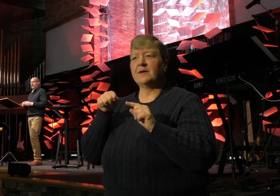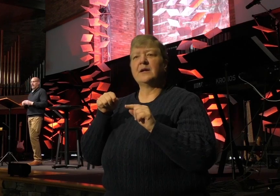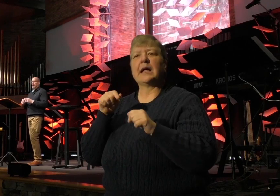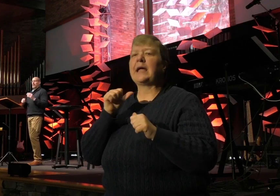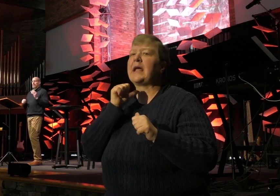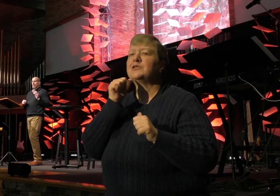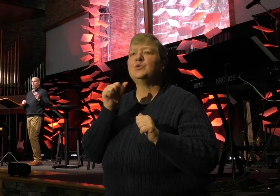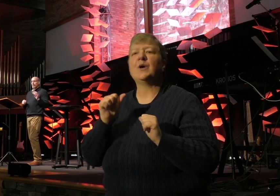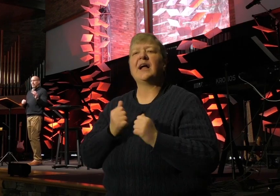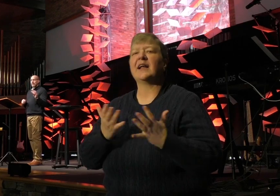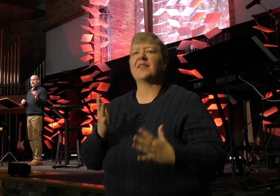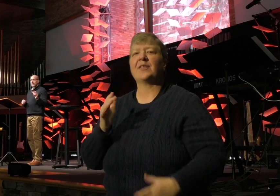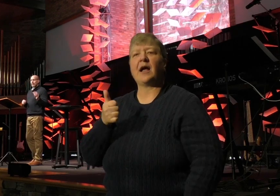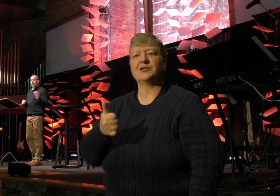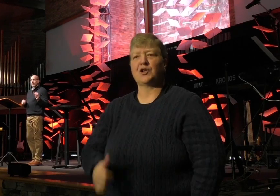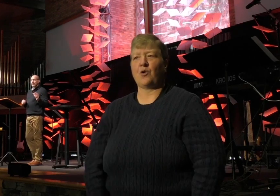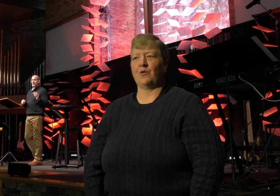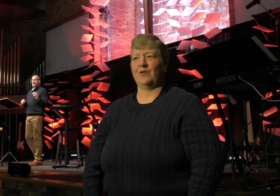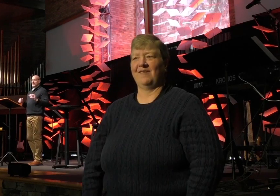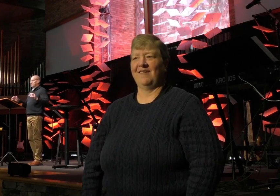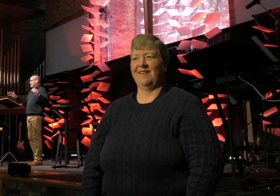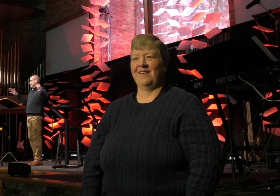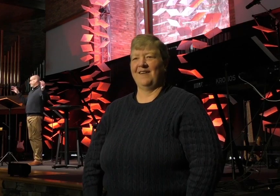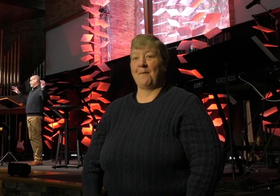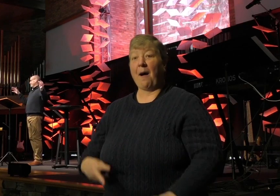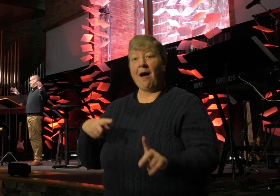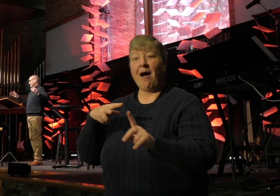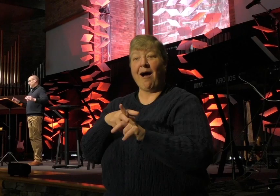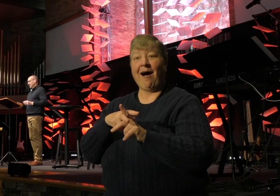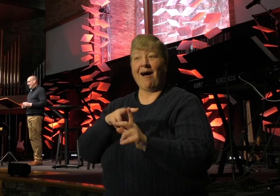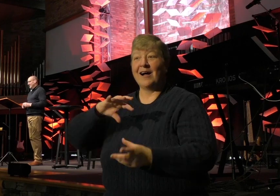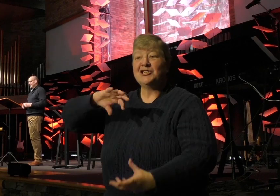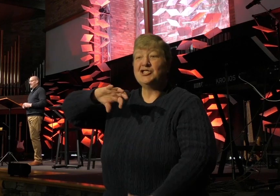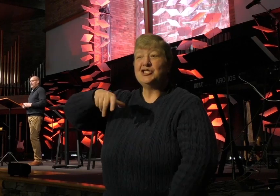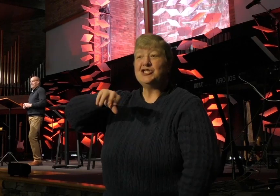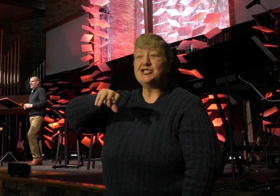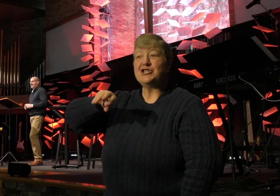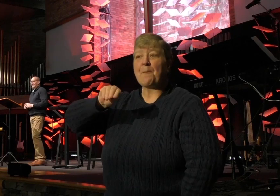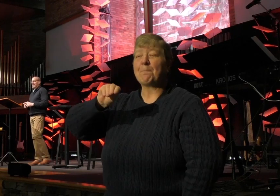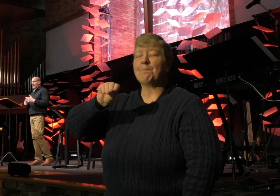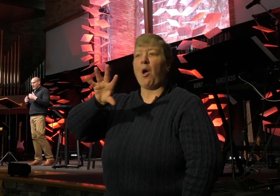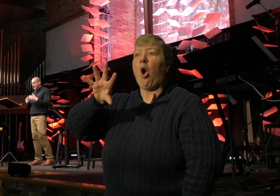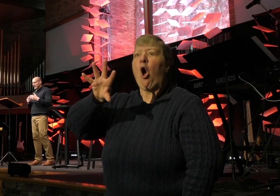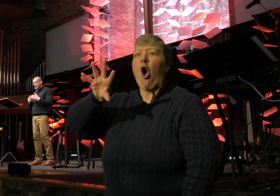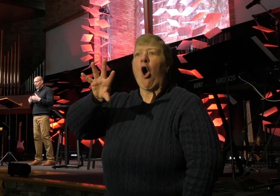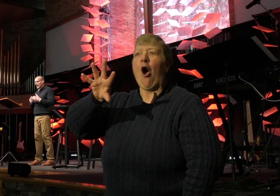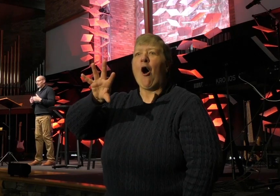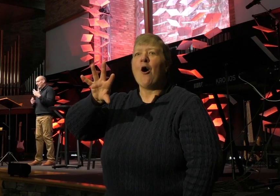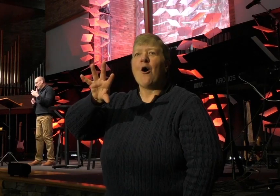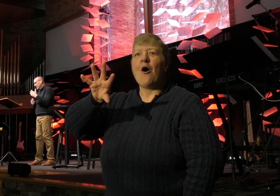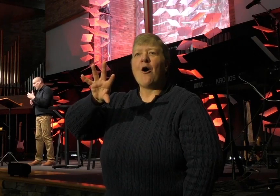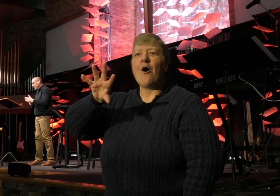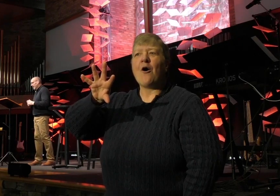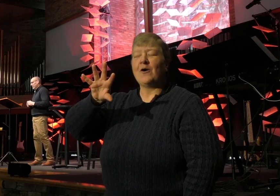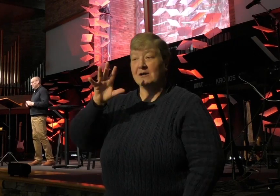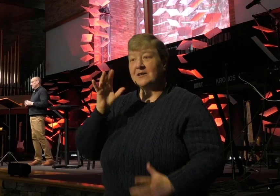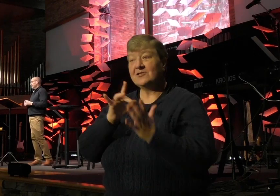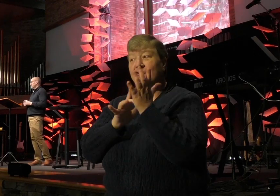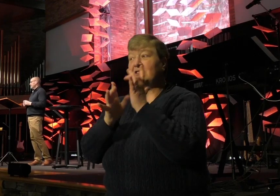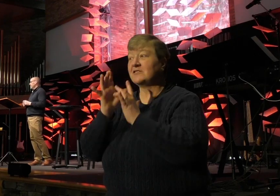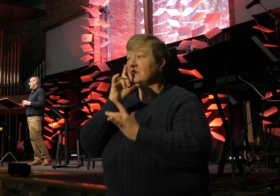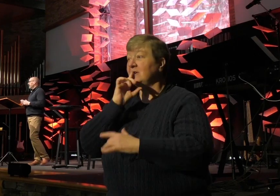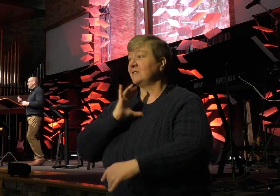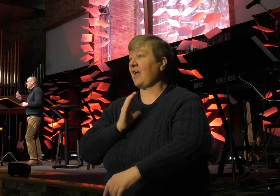own. But when you plug it into the power source, it shines. And Jesus Christ is our